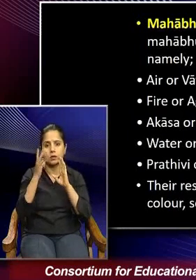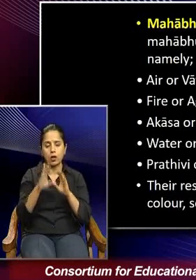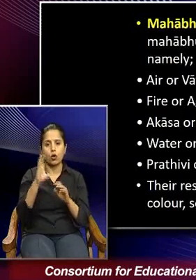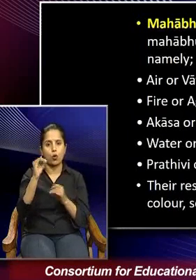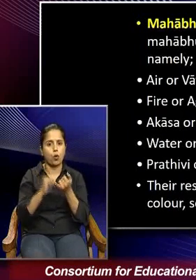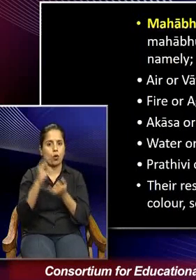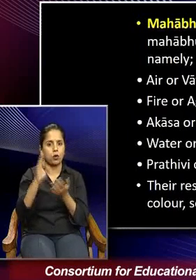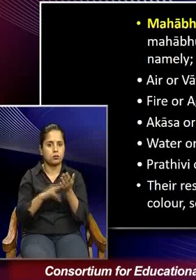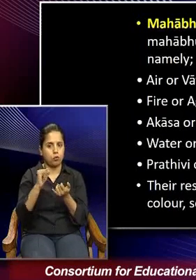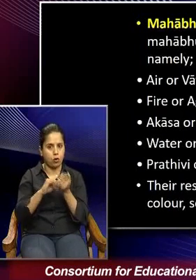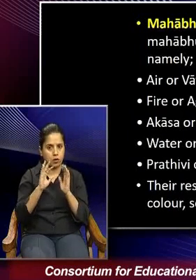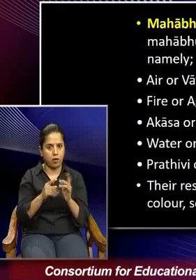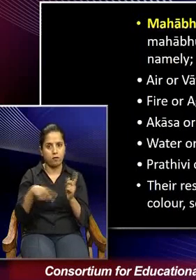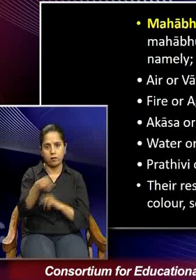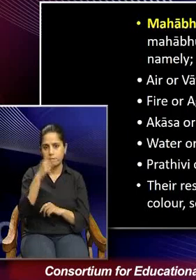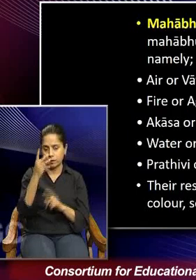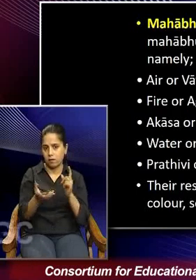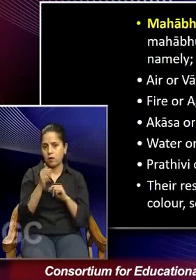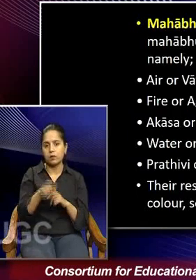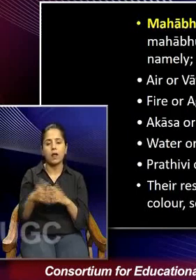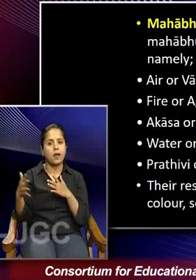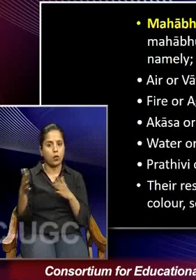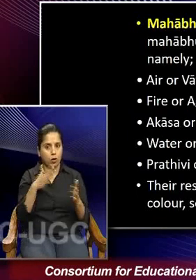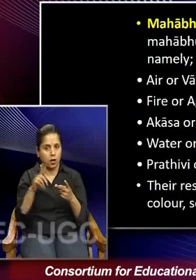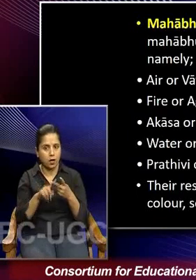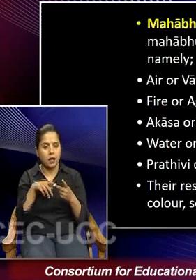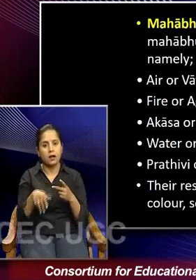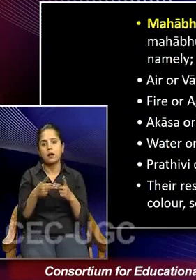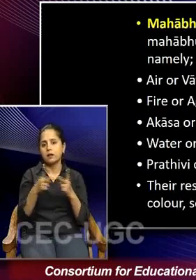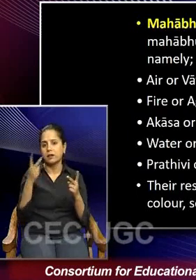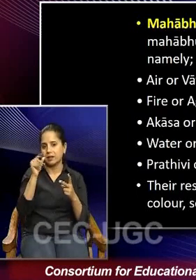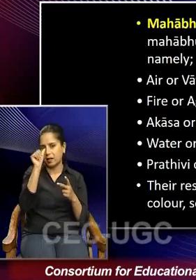cosmos and those are air or Vayu,